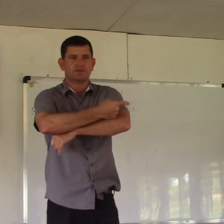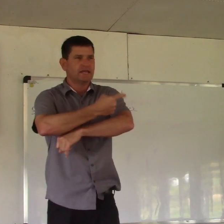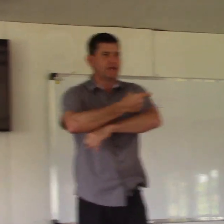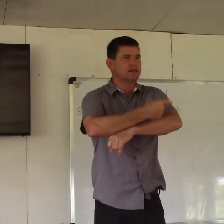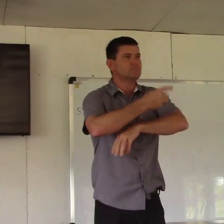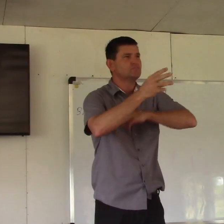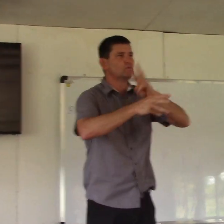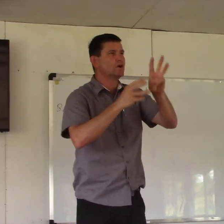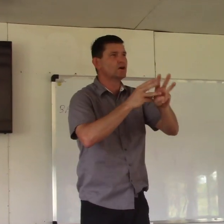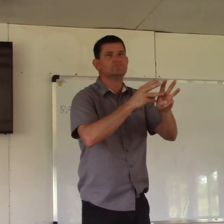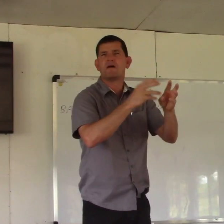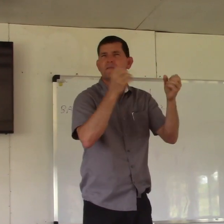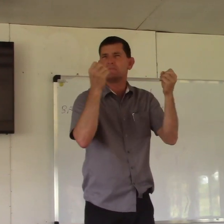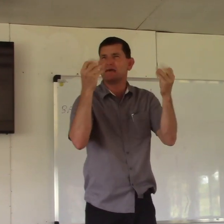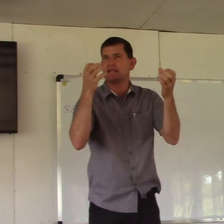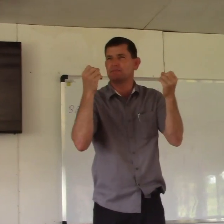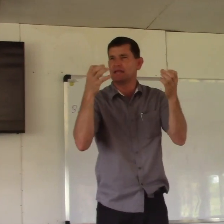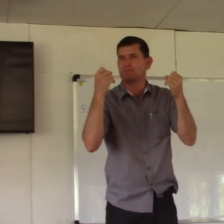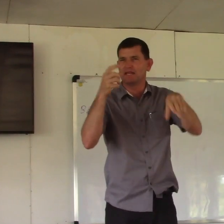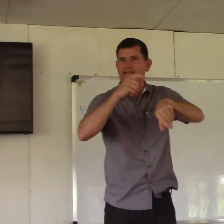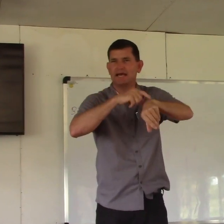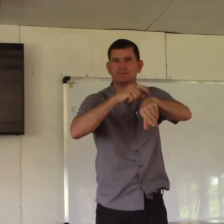Today, the world, many, many, many times.